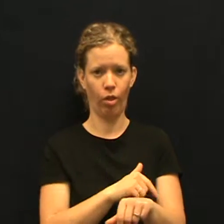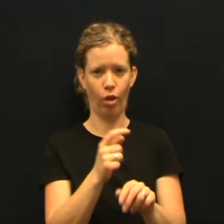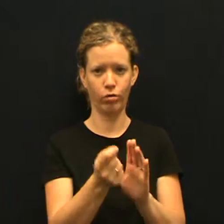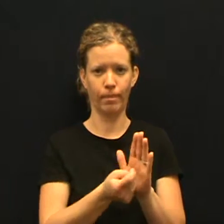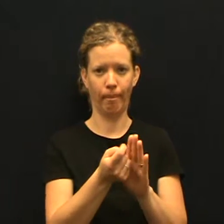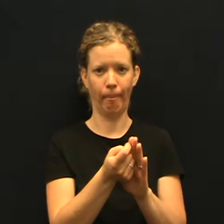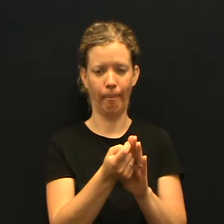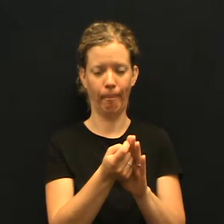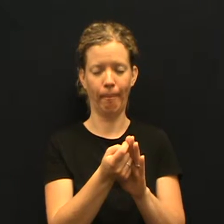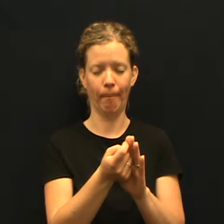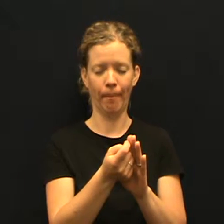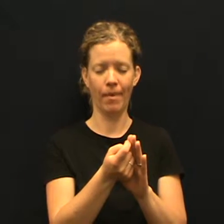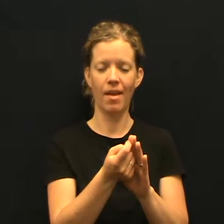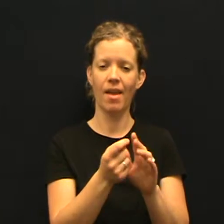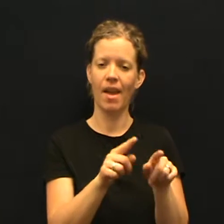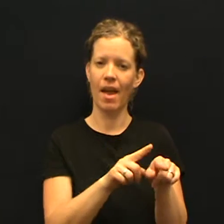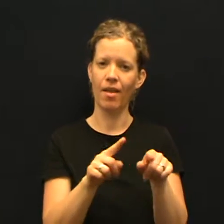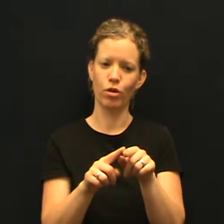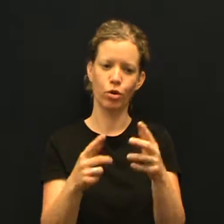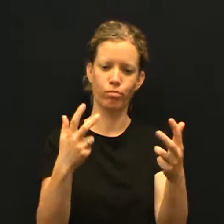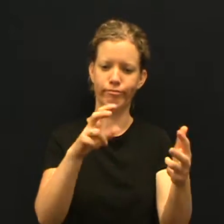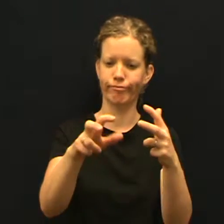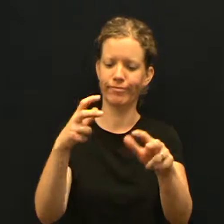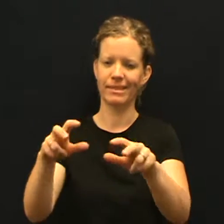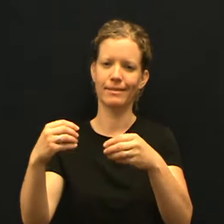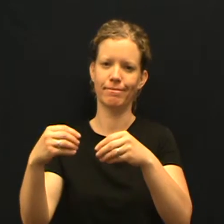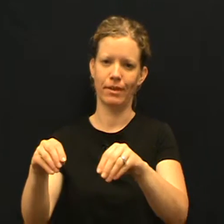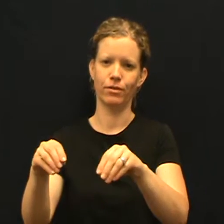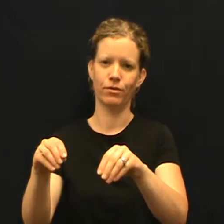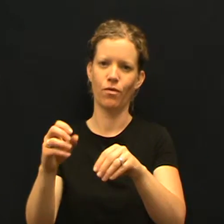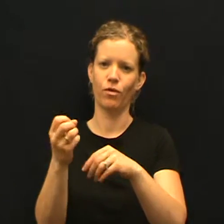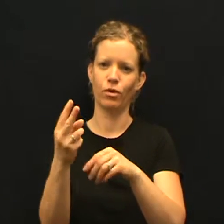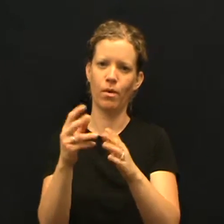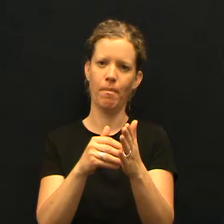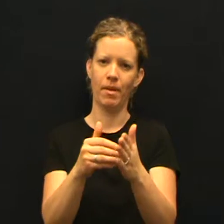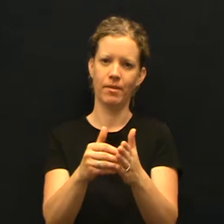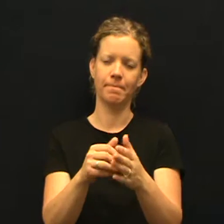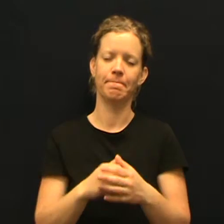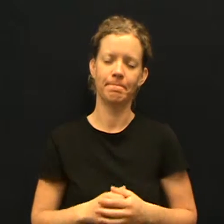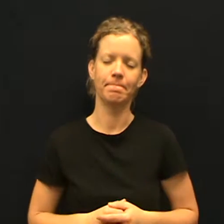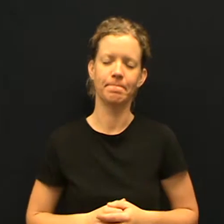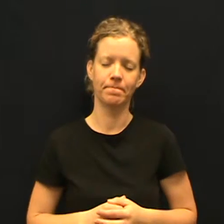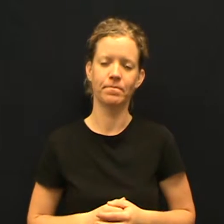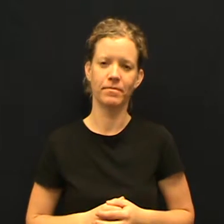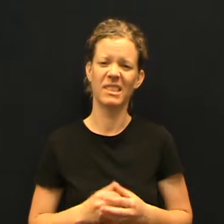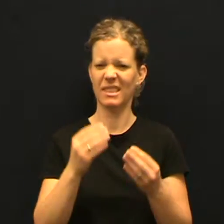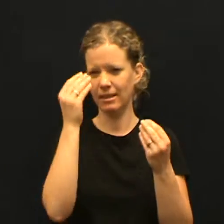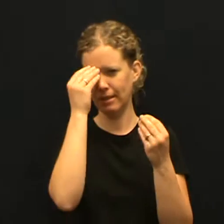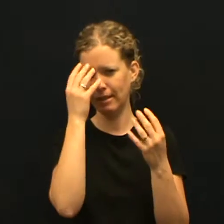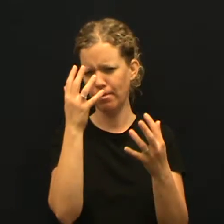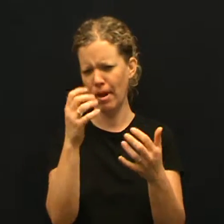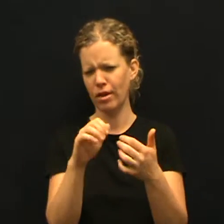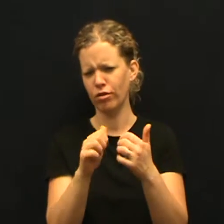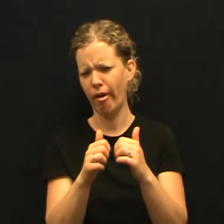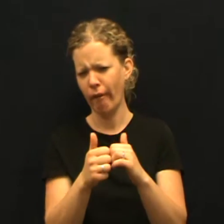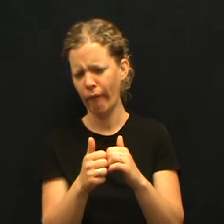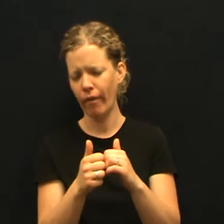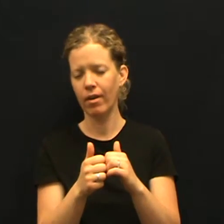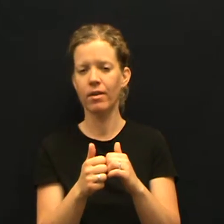that shares of stock were issued for $12 million. Again, we could get that information by analyzing